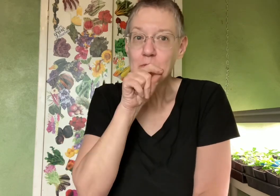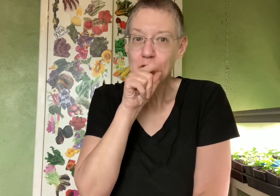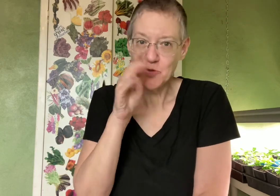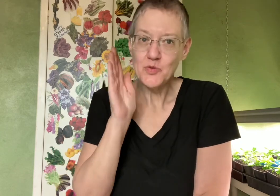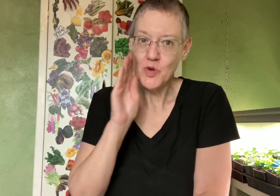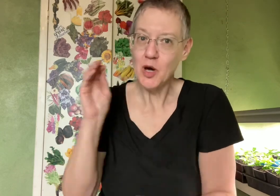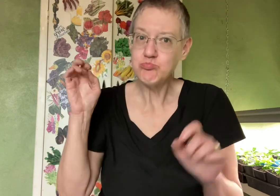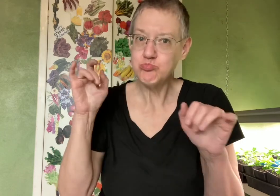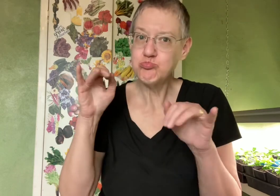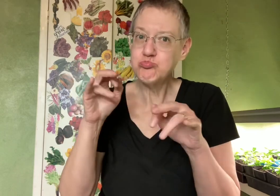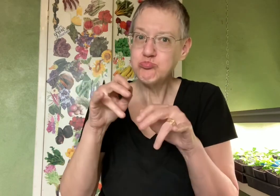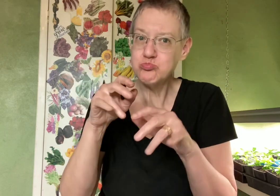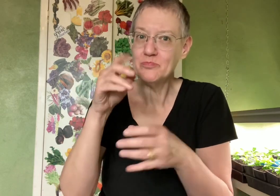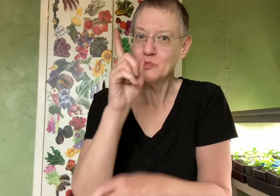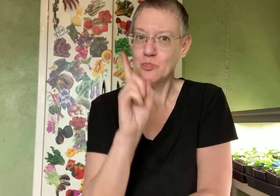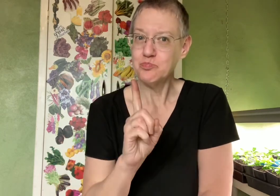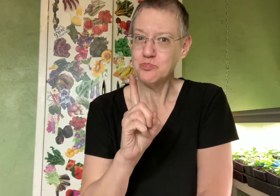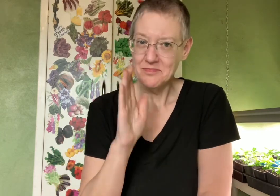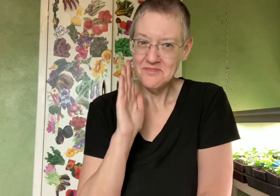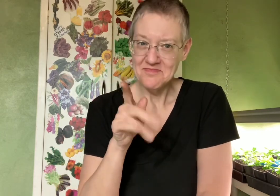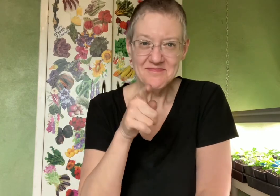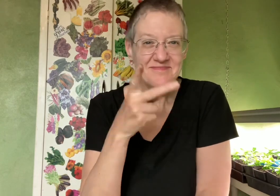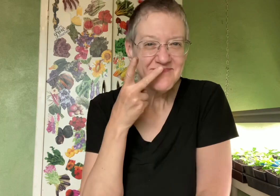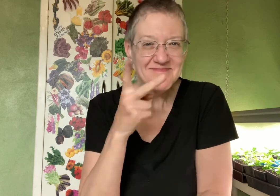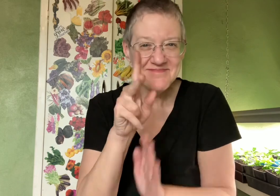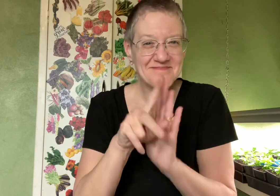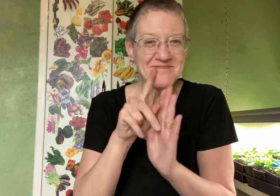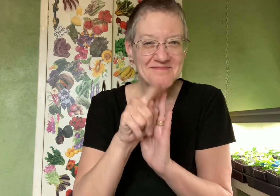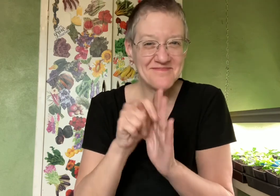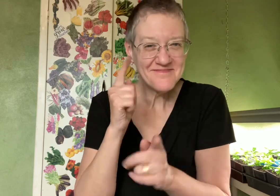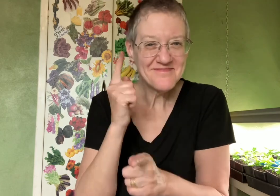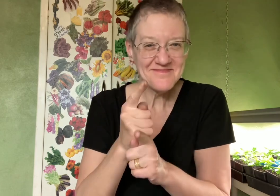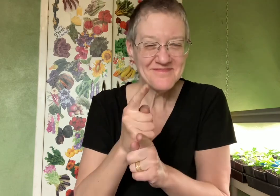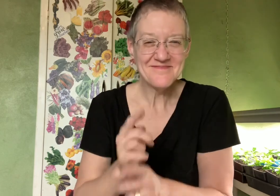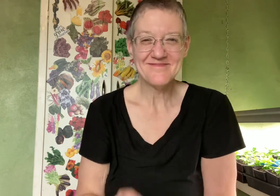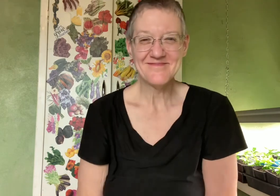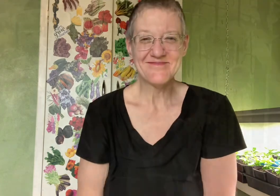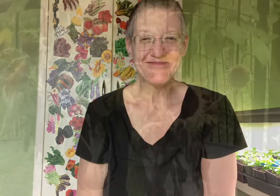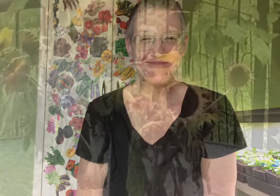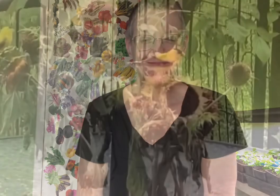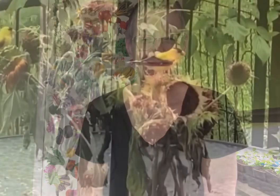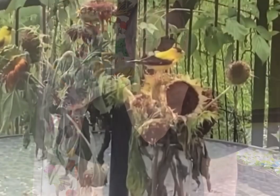vases because the birds will still come and eat those too. Let me show you some video.